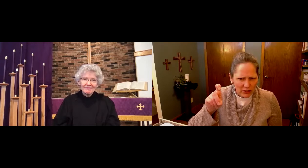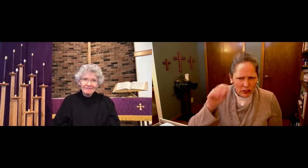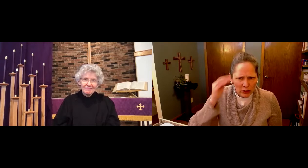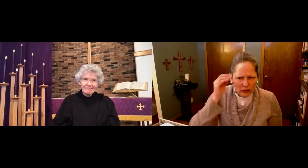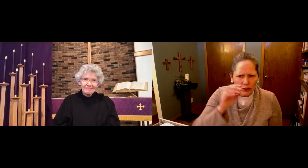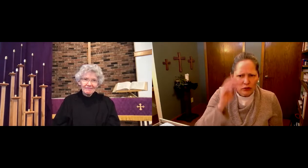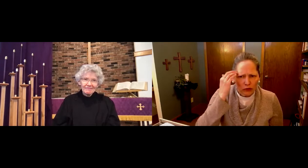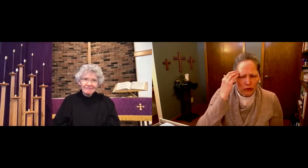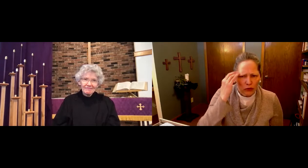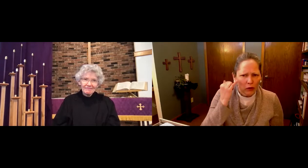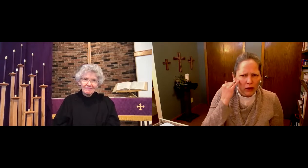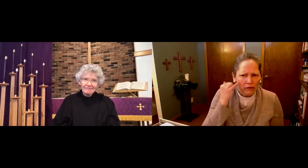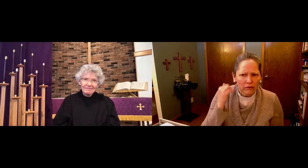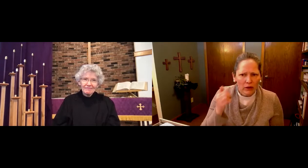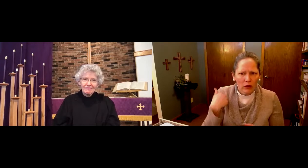Pastor Michelle.